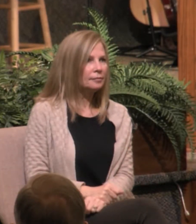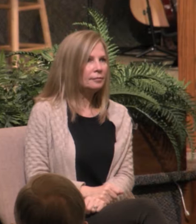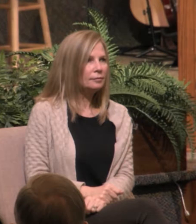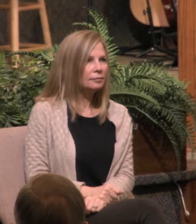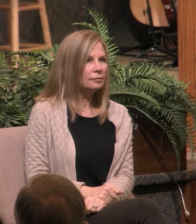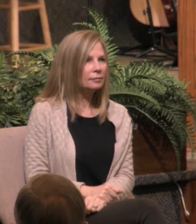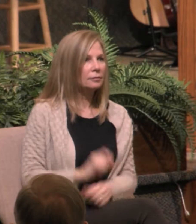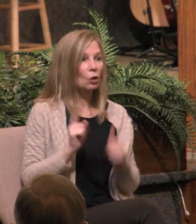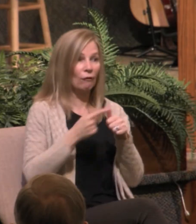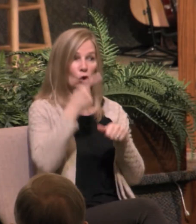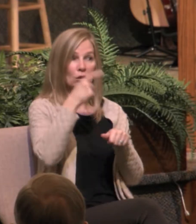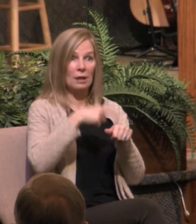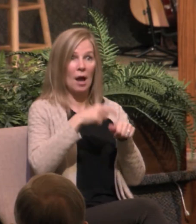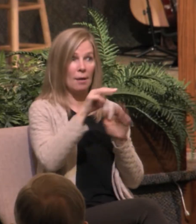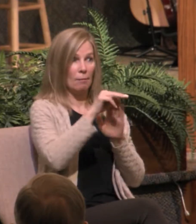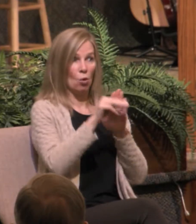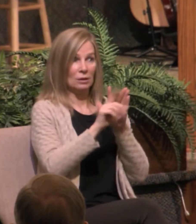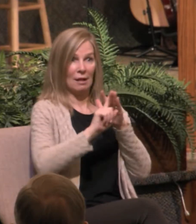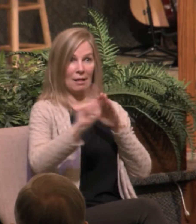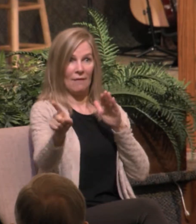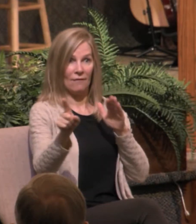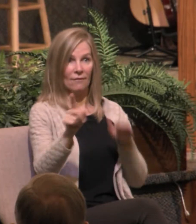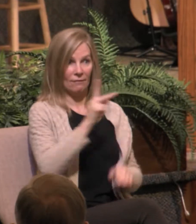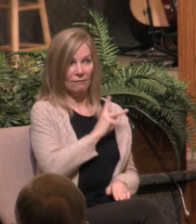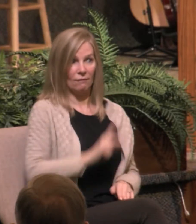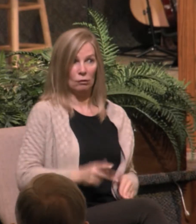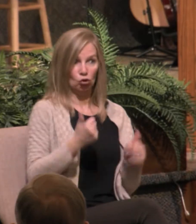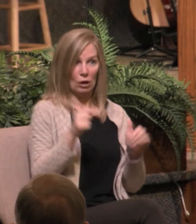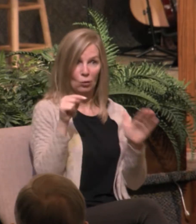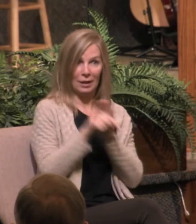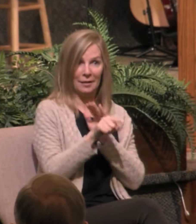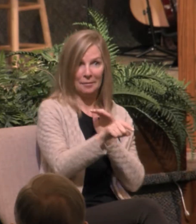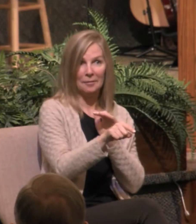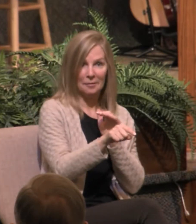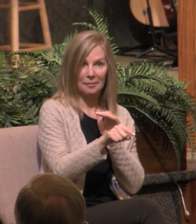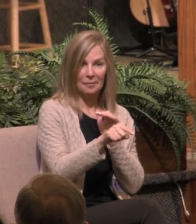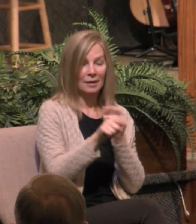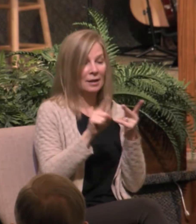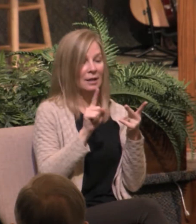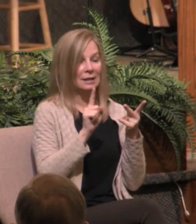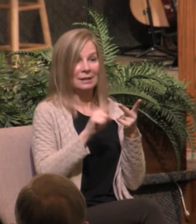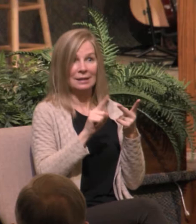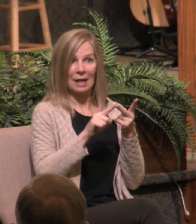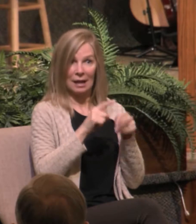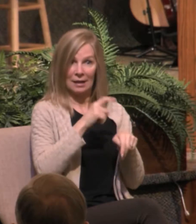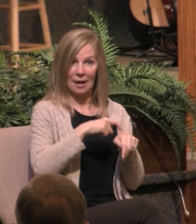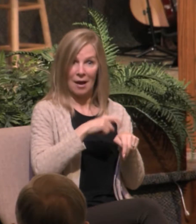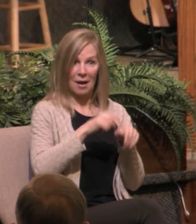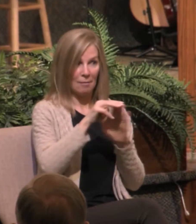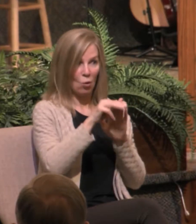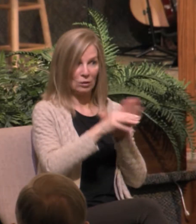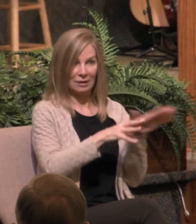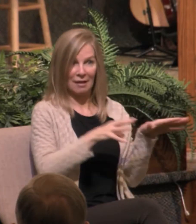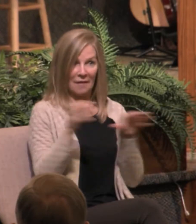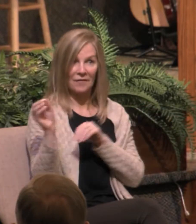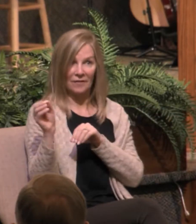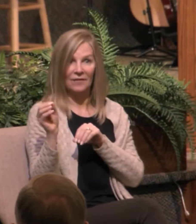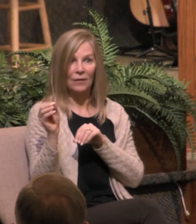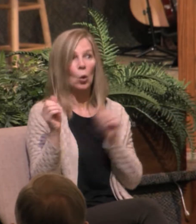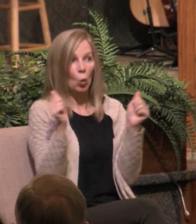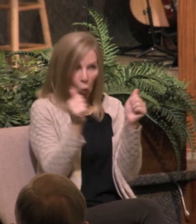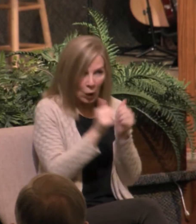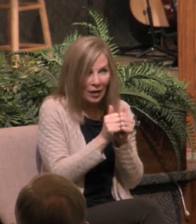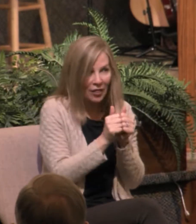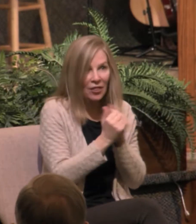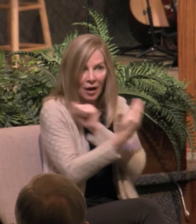So the first time Moses left, Pharaoh was trying to kill him. The second time Moses left, along with the nation of Israel,